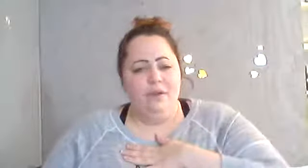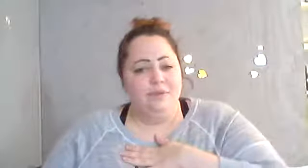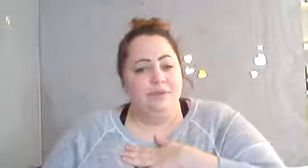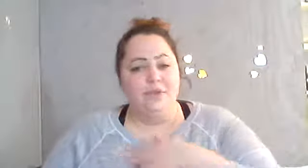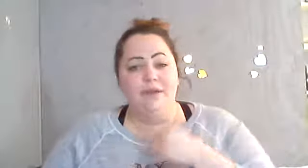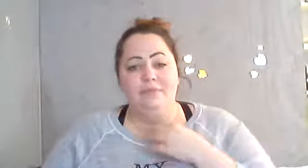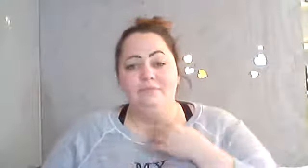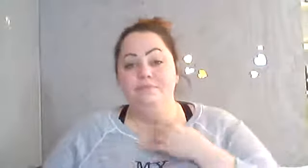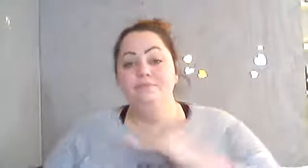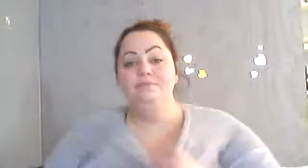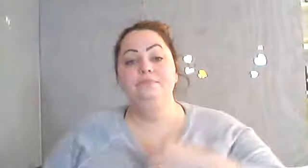Sorry.